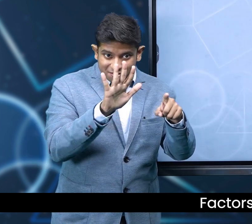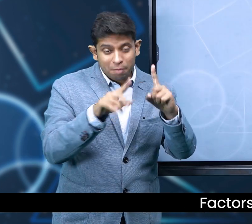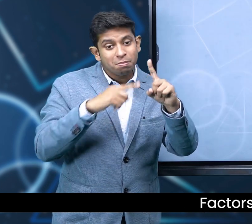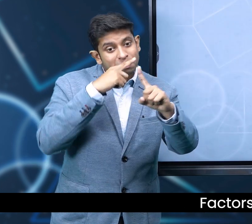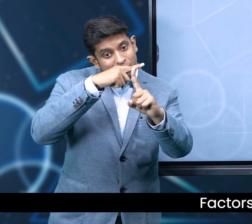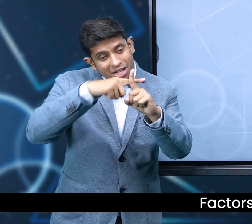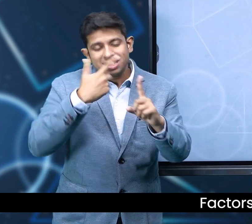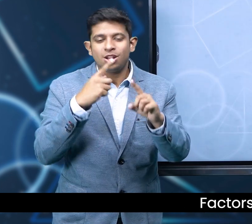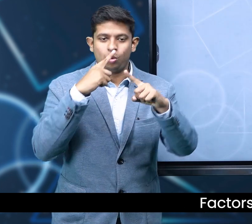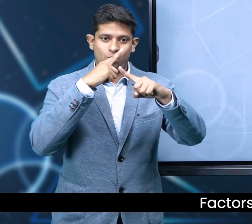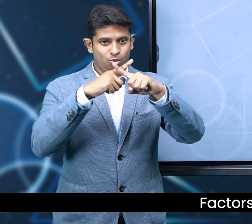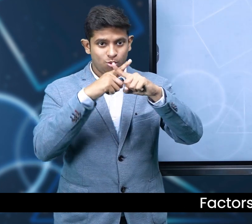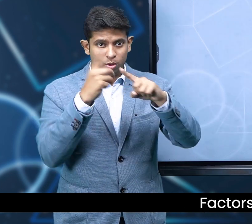multiples.